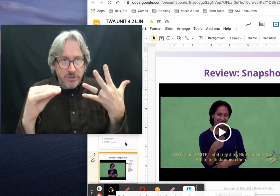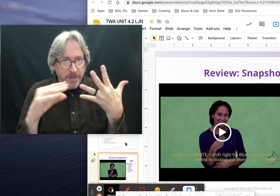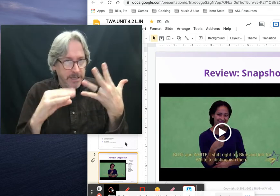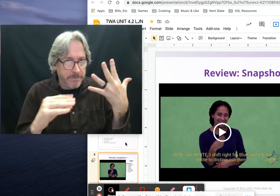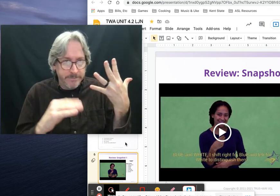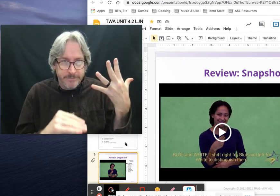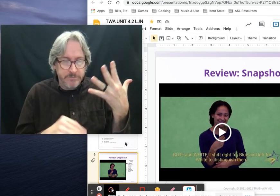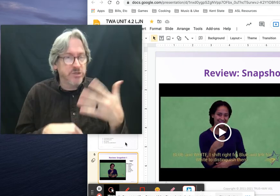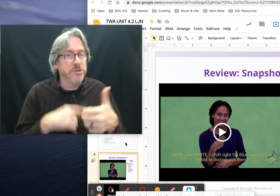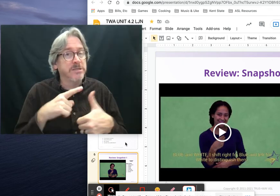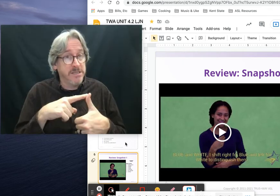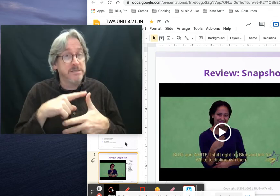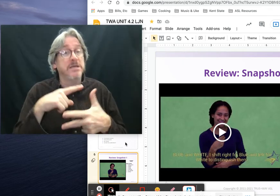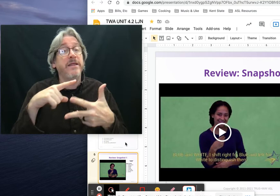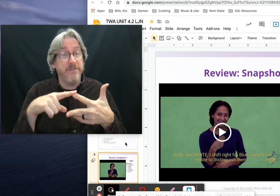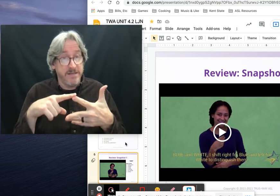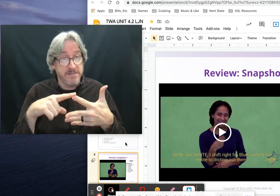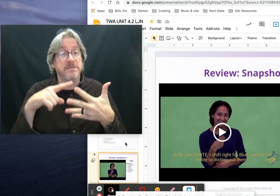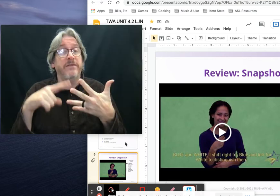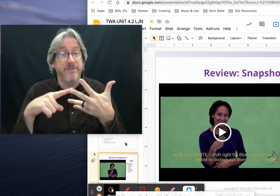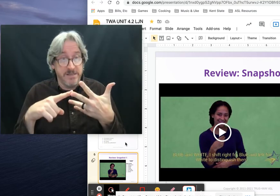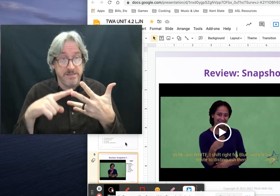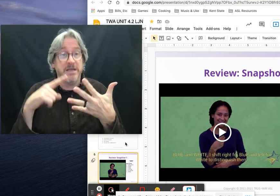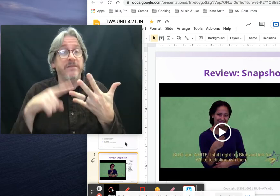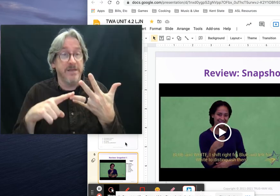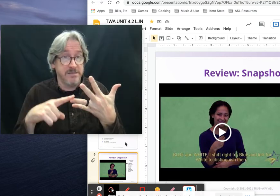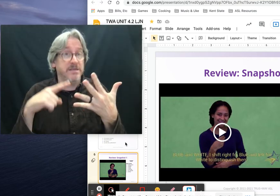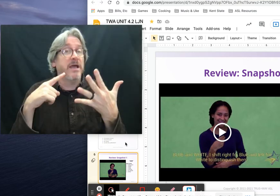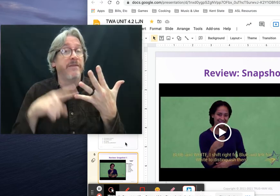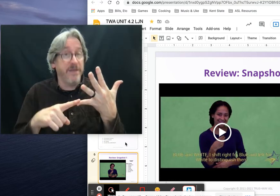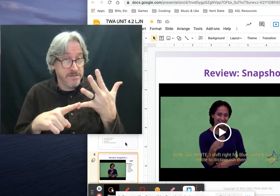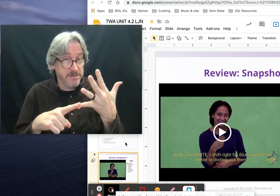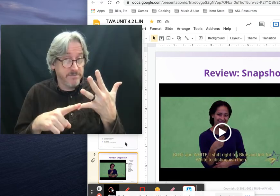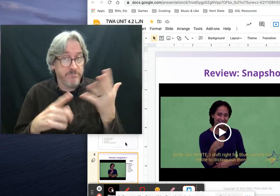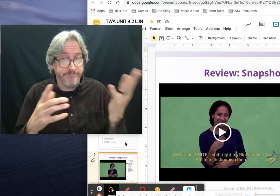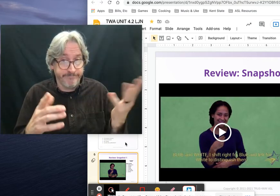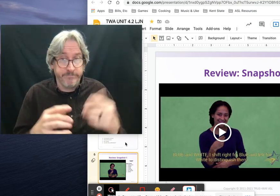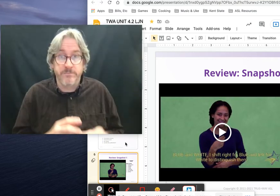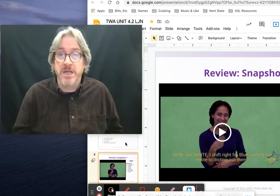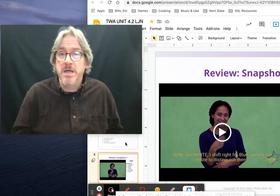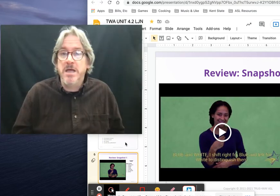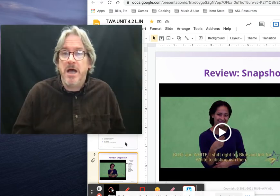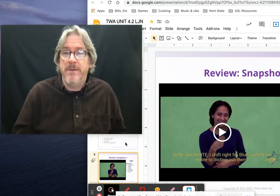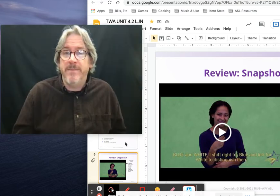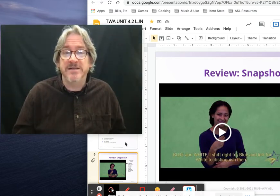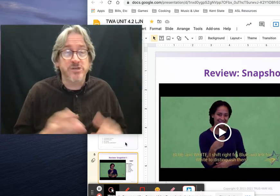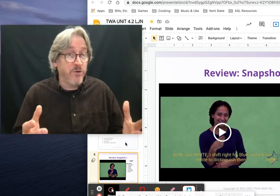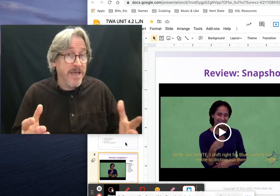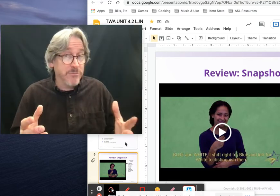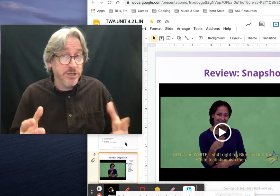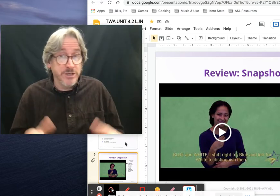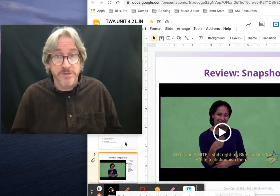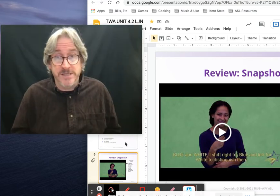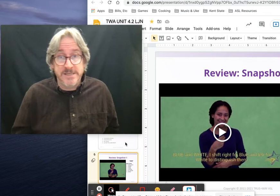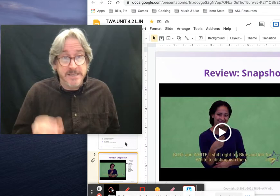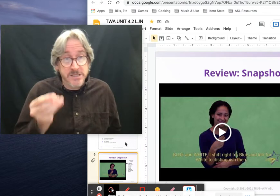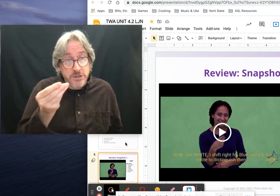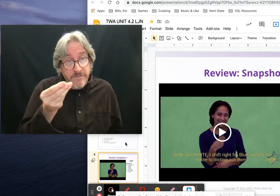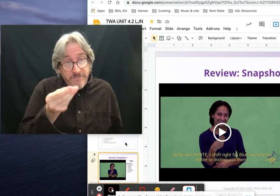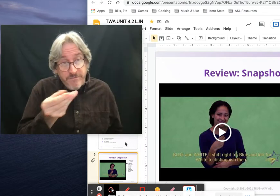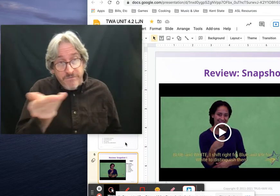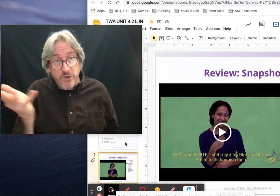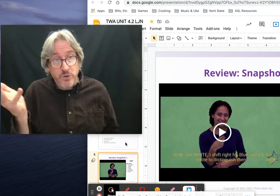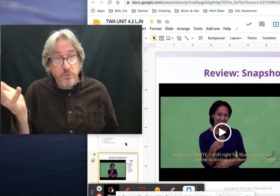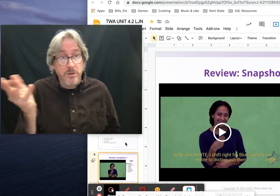in between. So it's this and this and this and this and this. And so the vocab she uses is